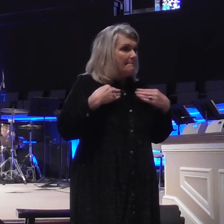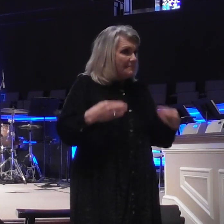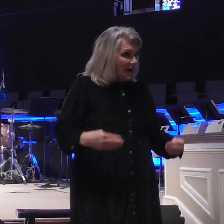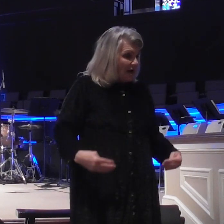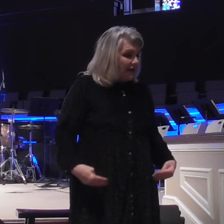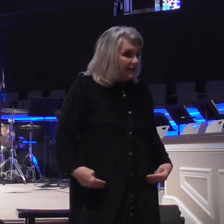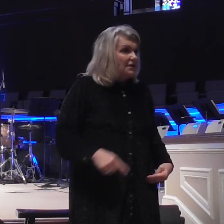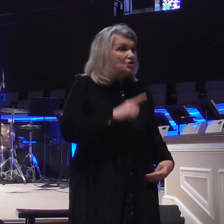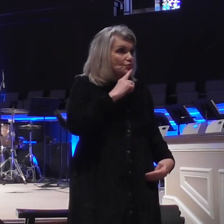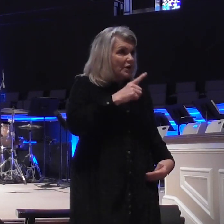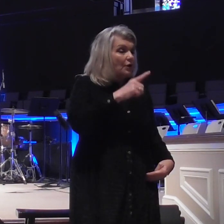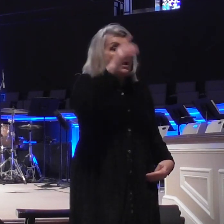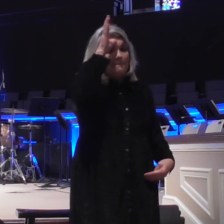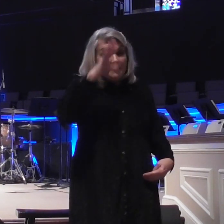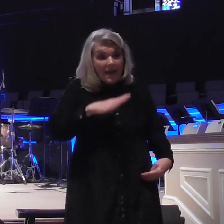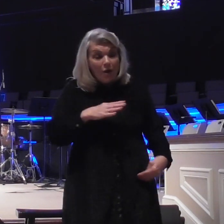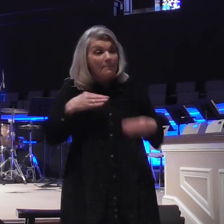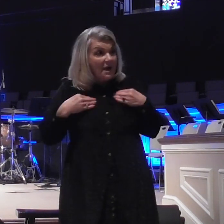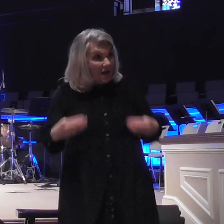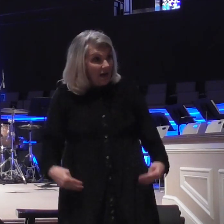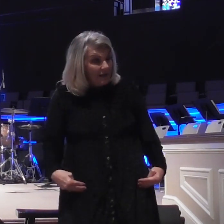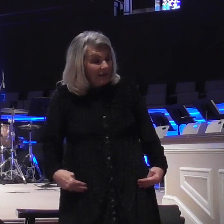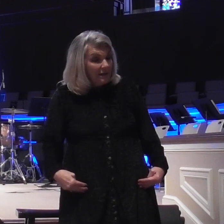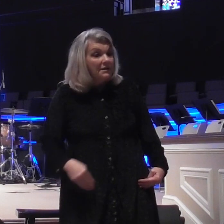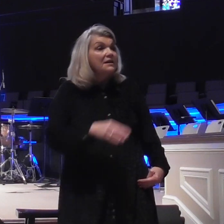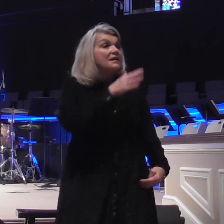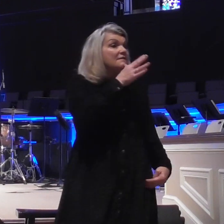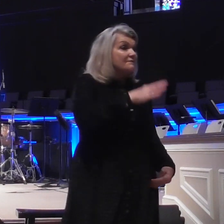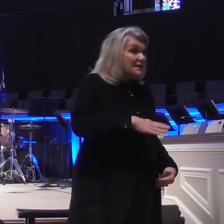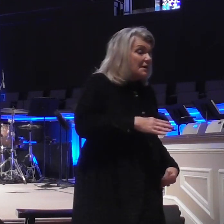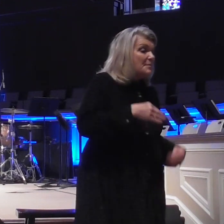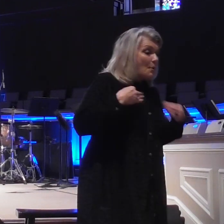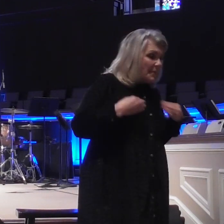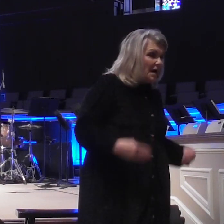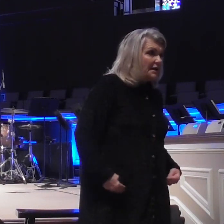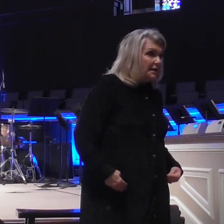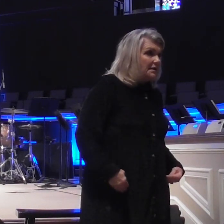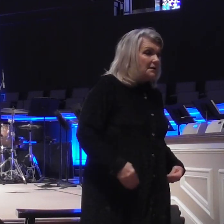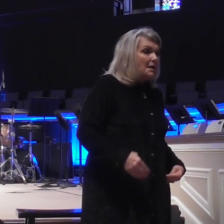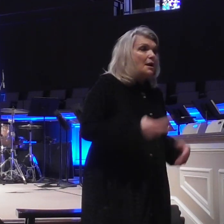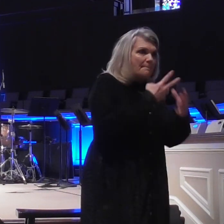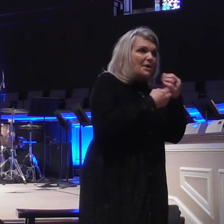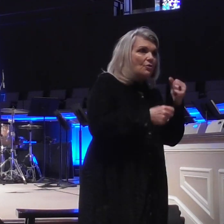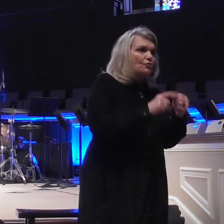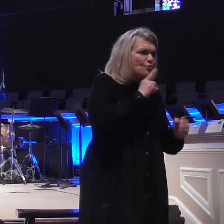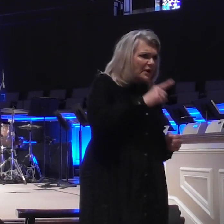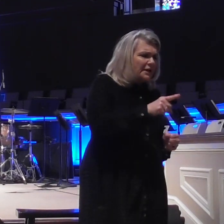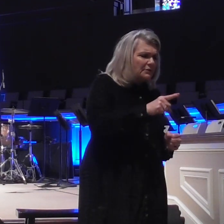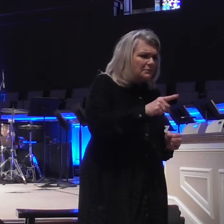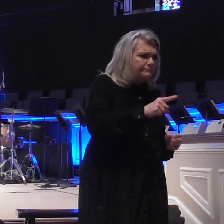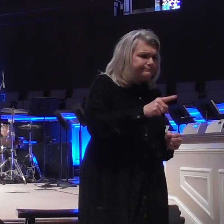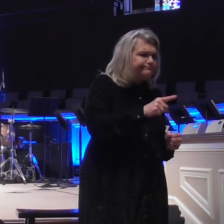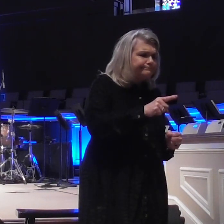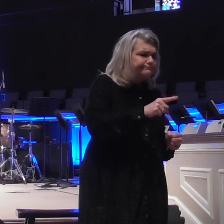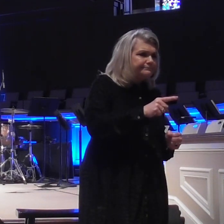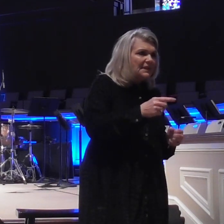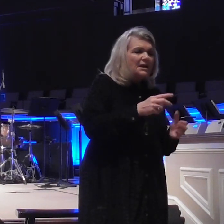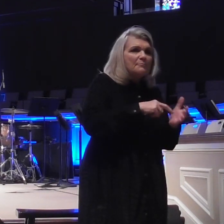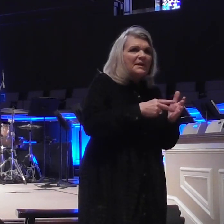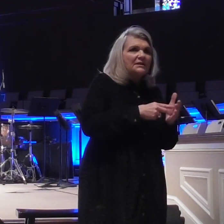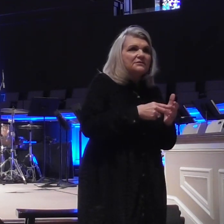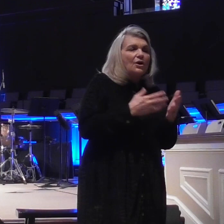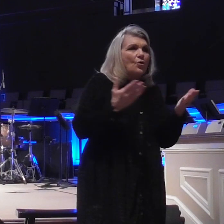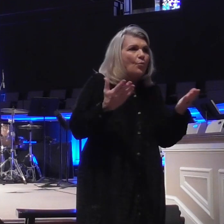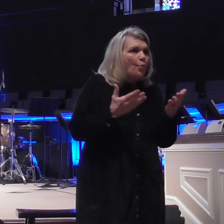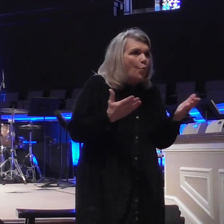is real. One of the challenges that we're having in the culture is one of definition. What is it? What does sex mean? What does gender mean? What does